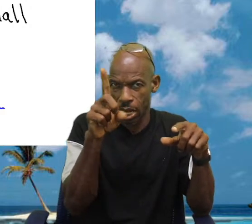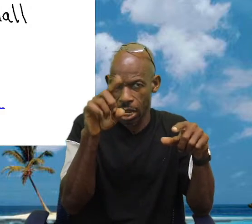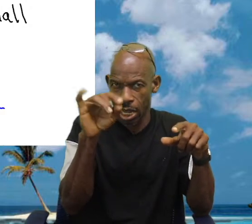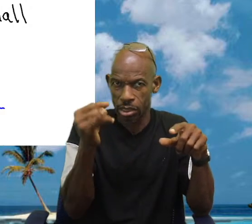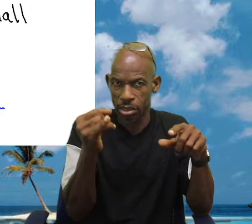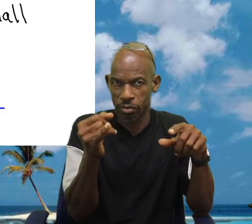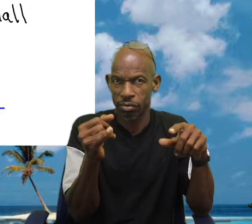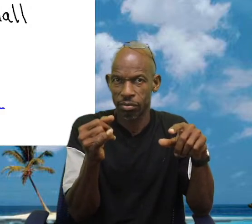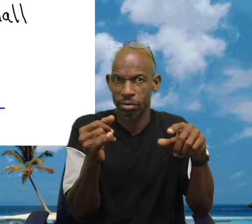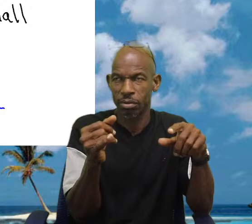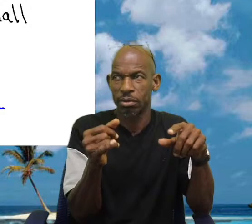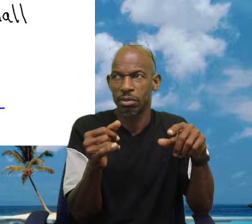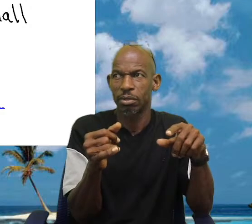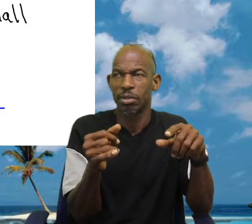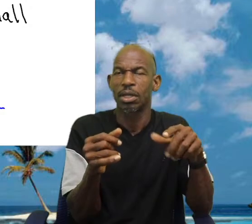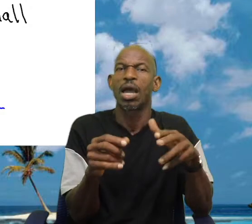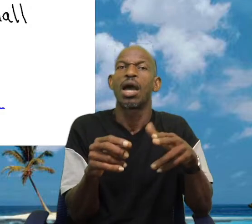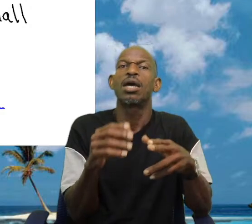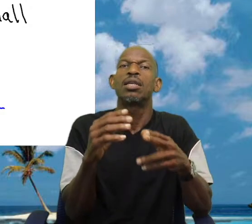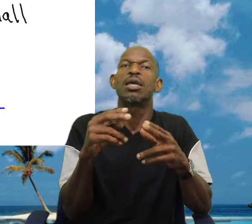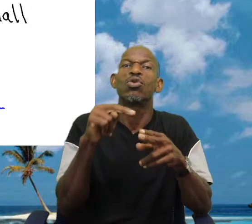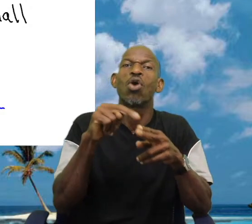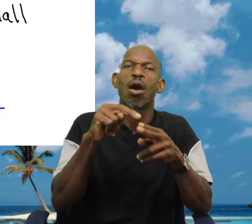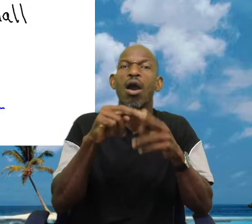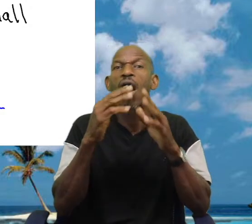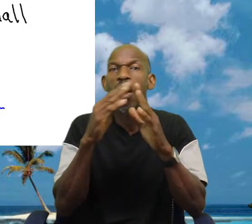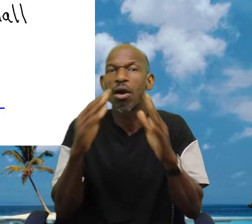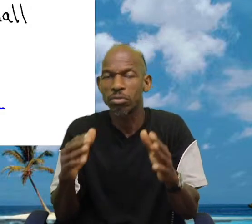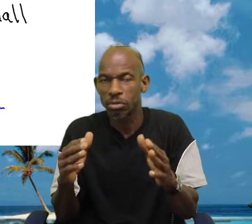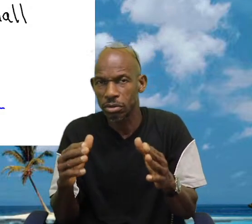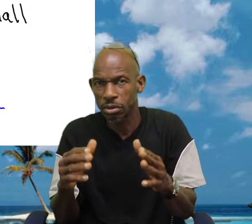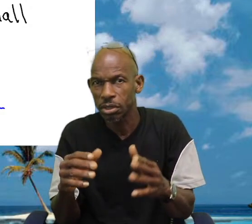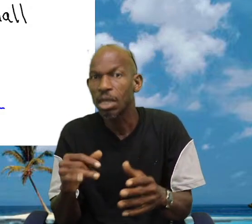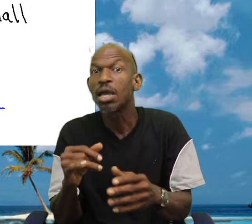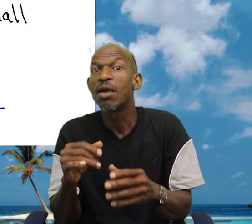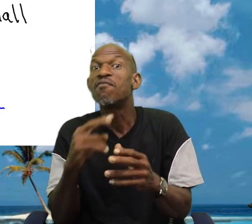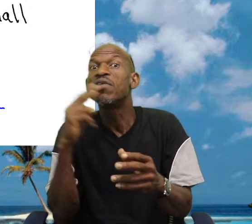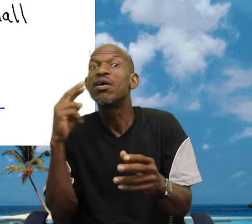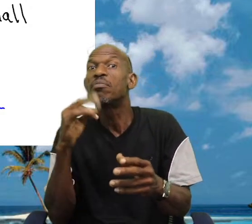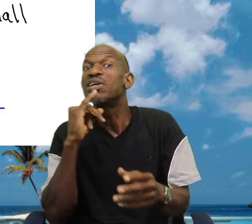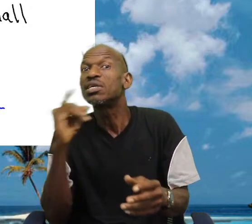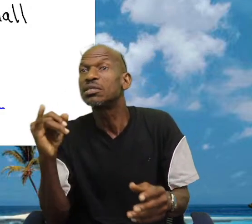And at the end of my sentence, after I put my verb is,